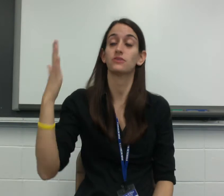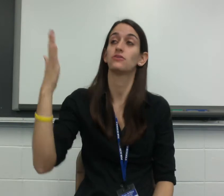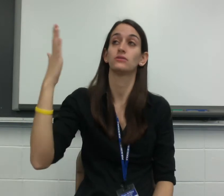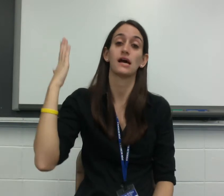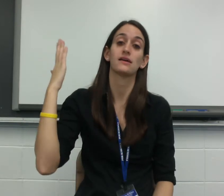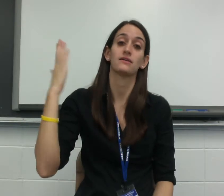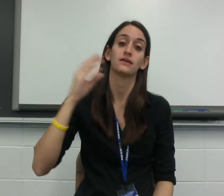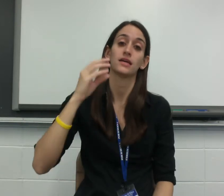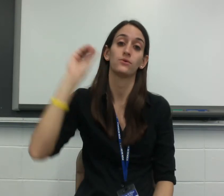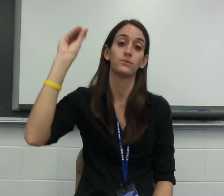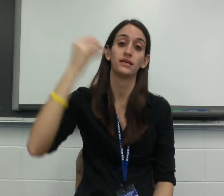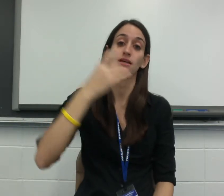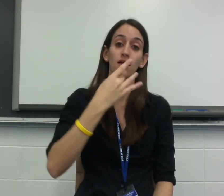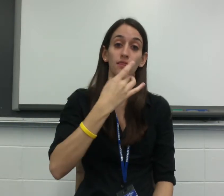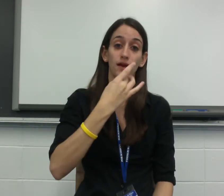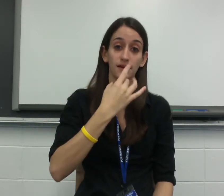physical light, it would be a light.